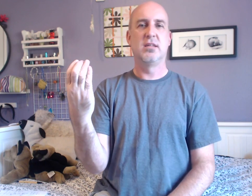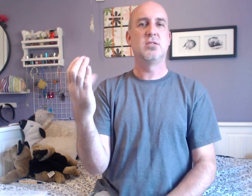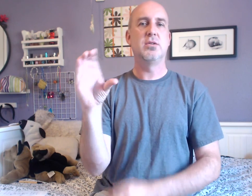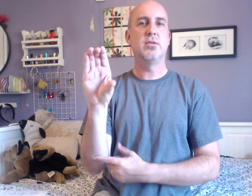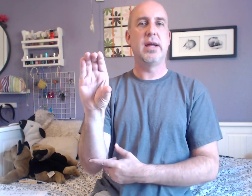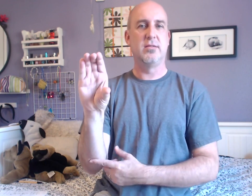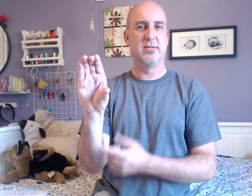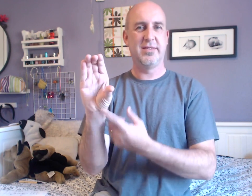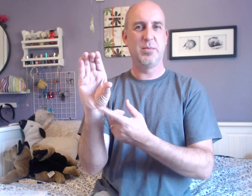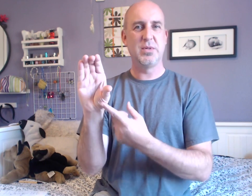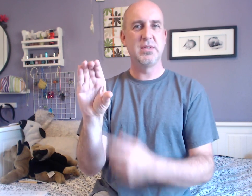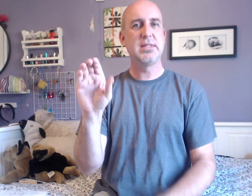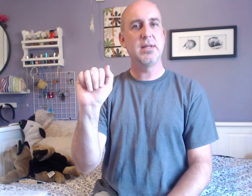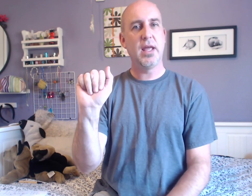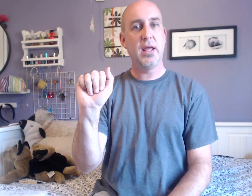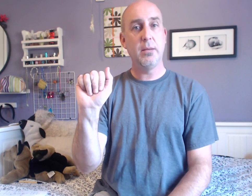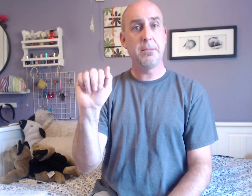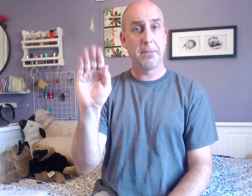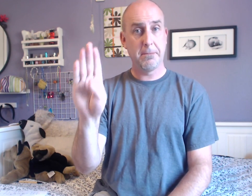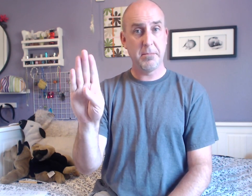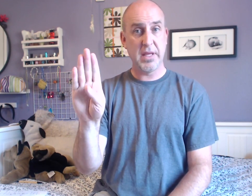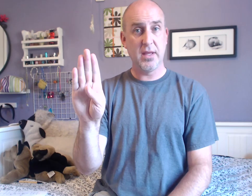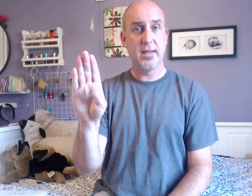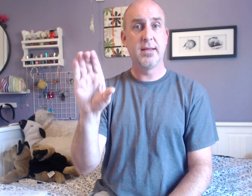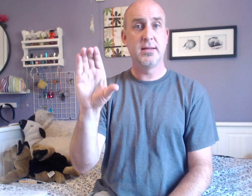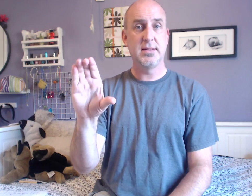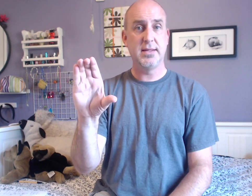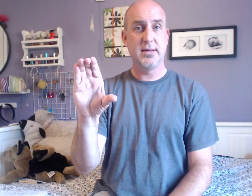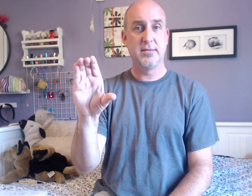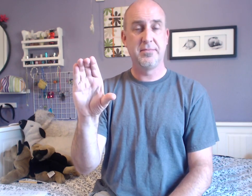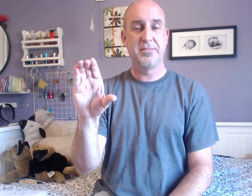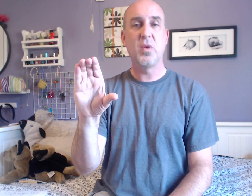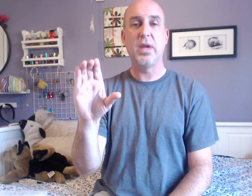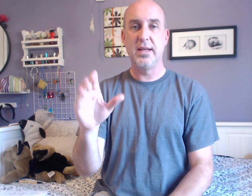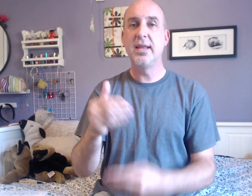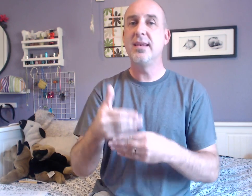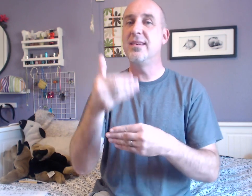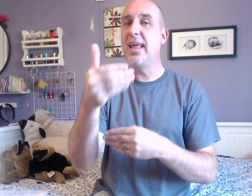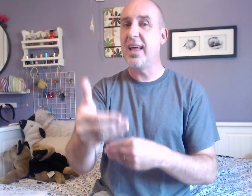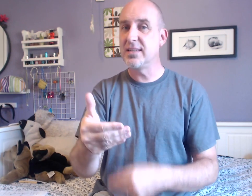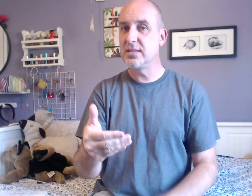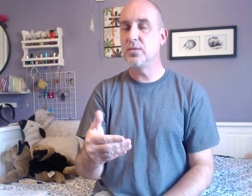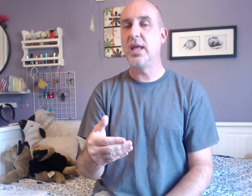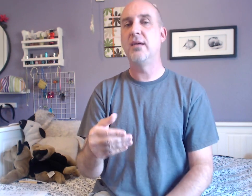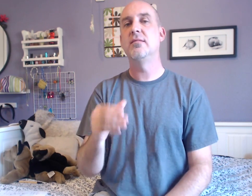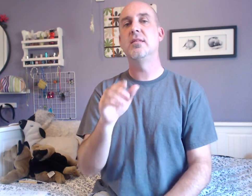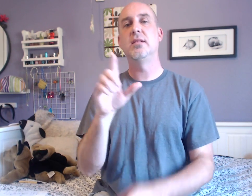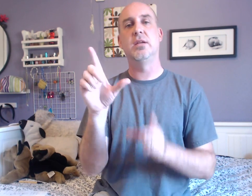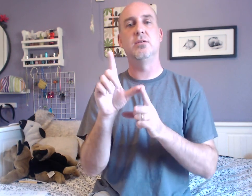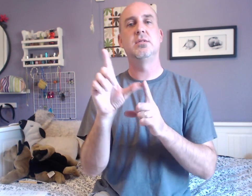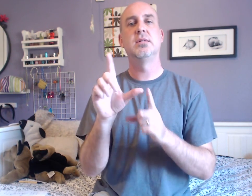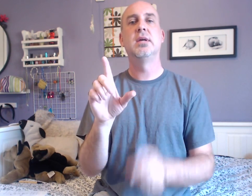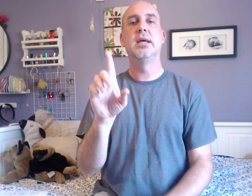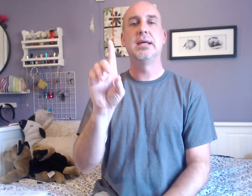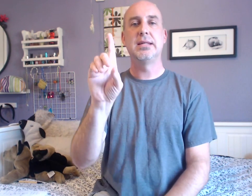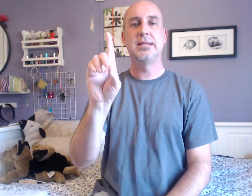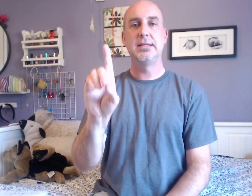Turn it around for the person to see. A, B, C. Right. Next, we have the letters